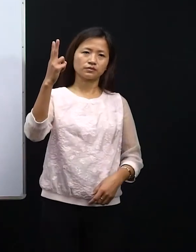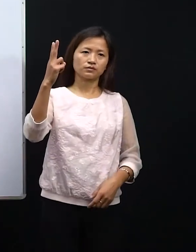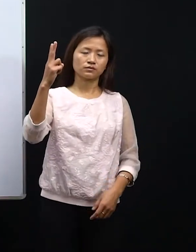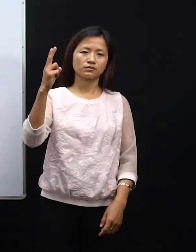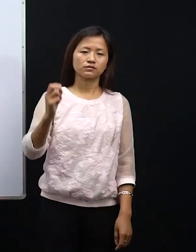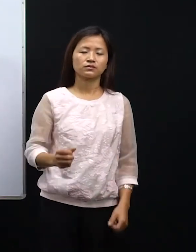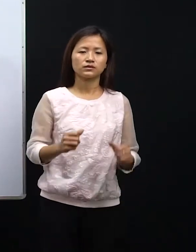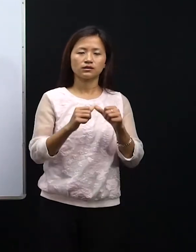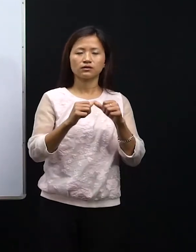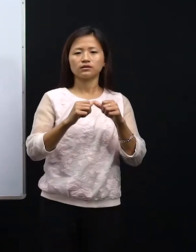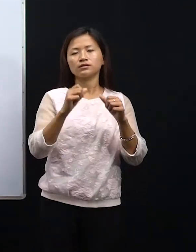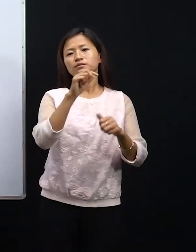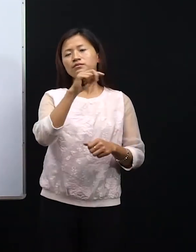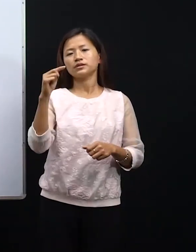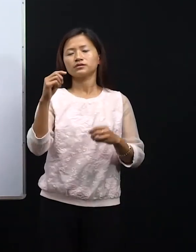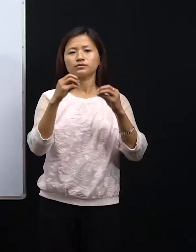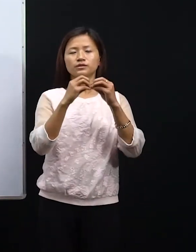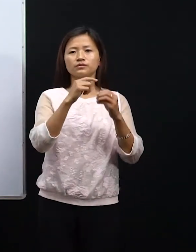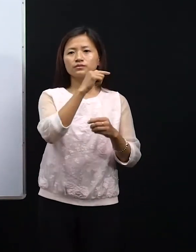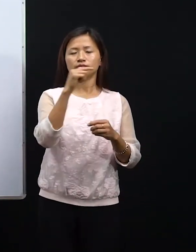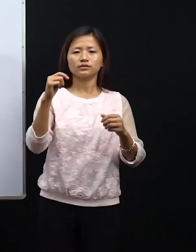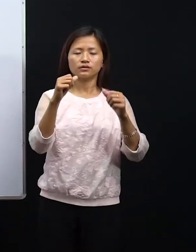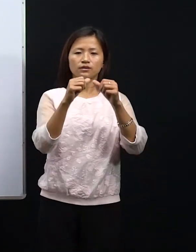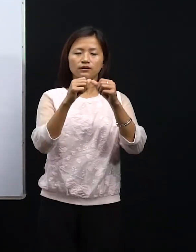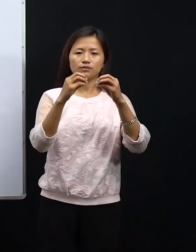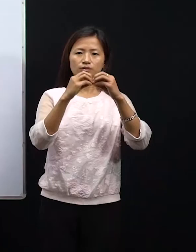A minus B plus AB, comma,